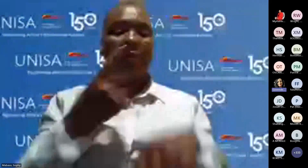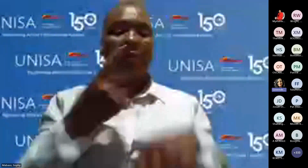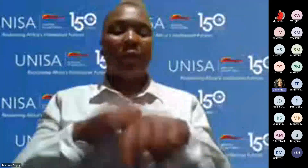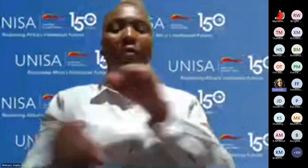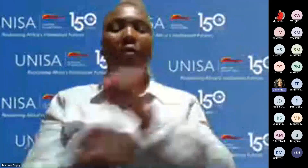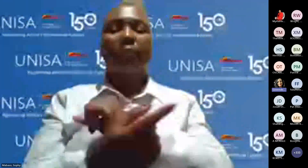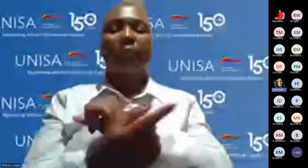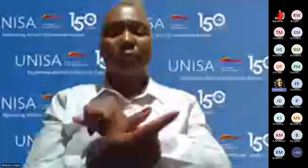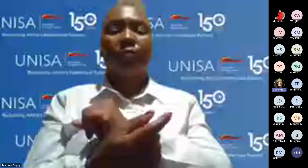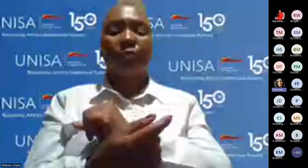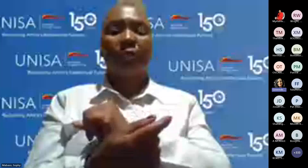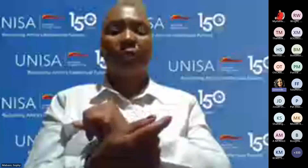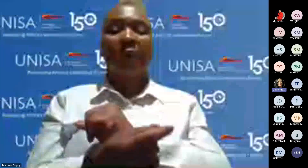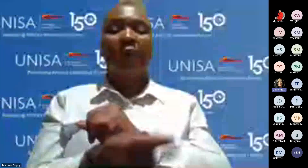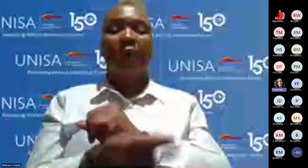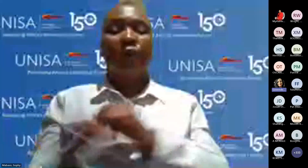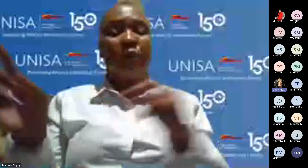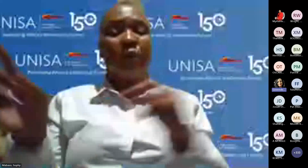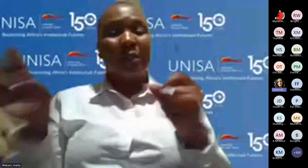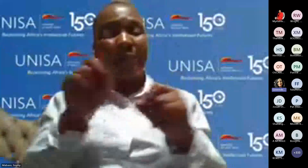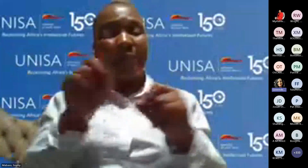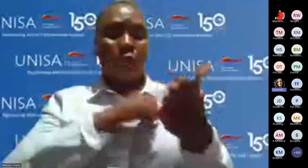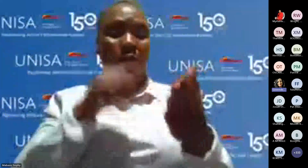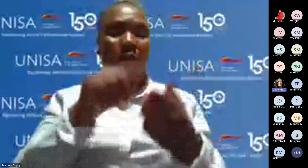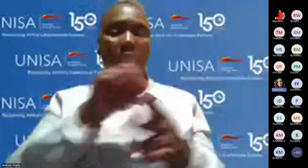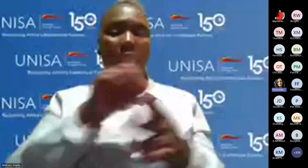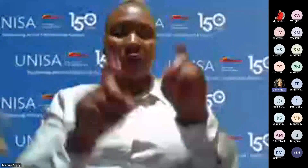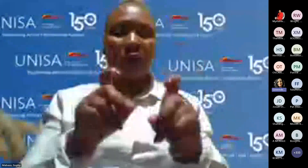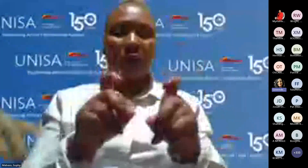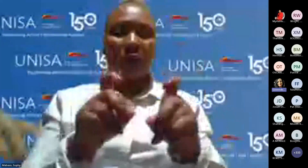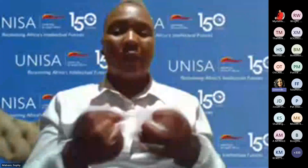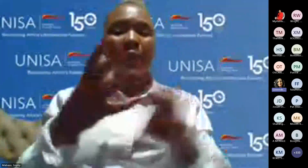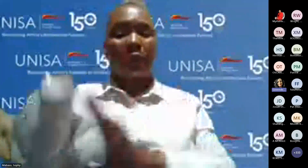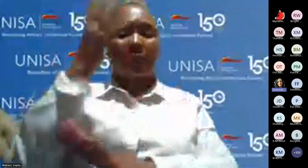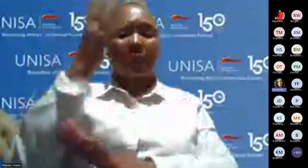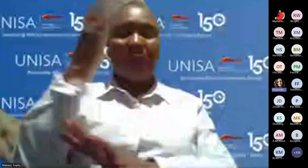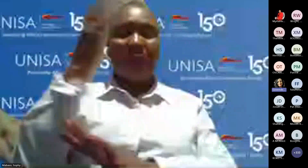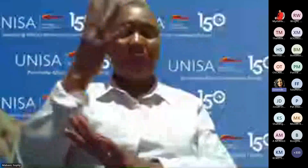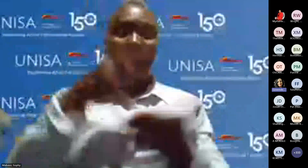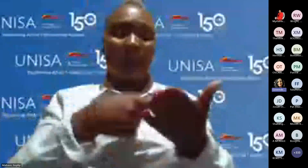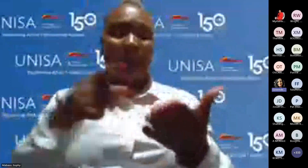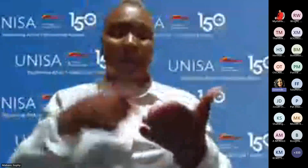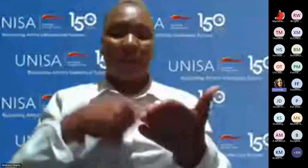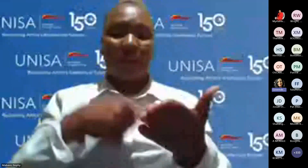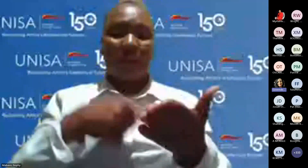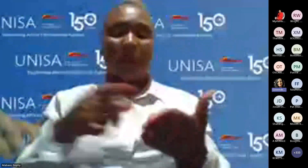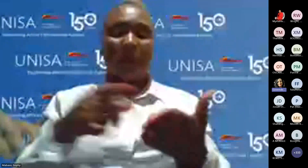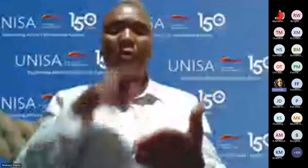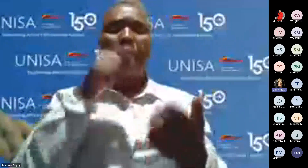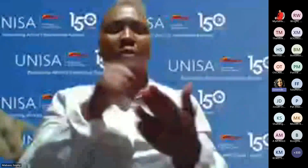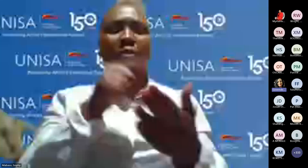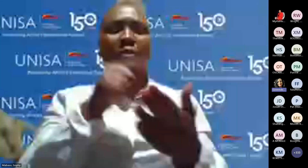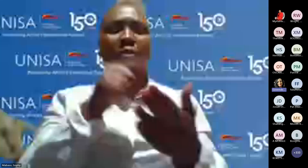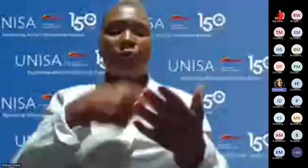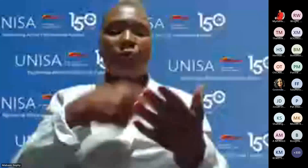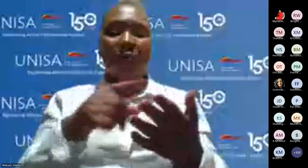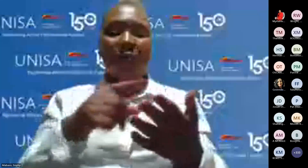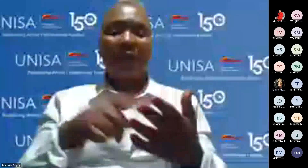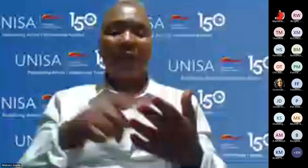to the question, it is brought to the attention of the lecturer, and when they're marking, that particular question is